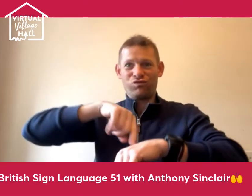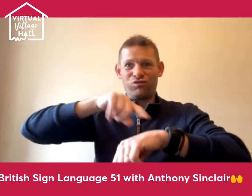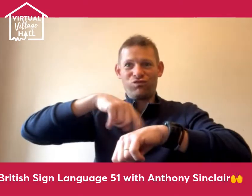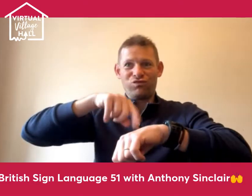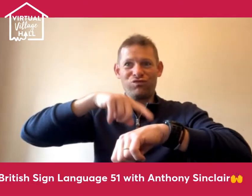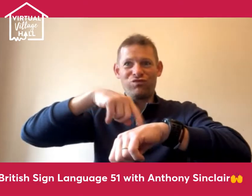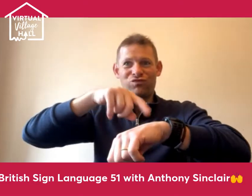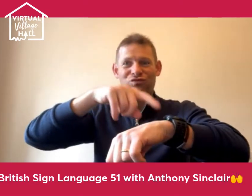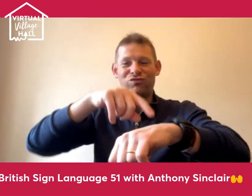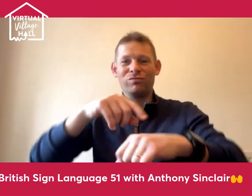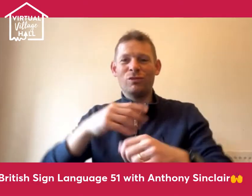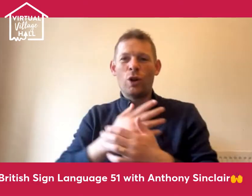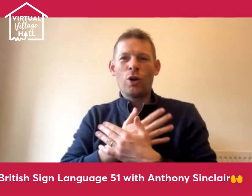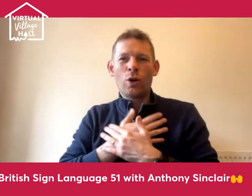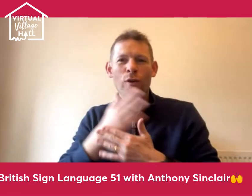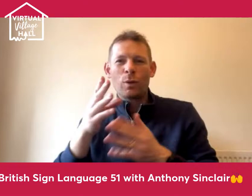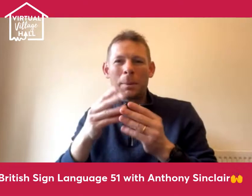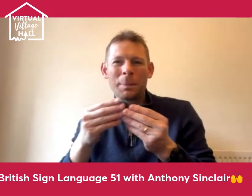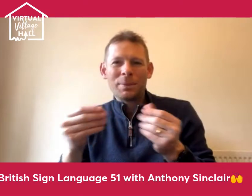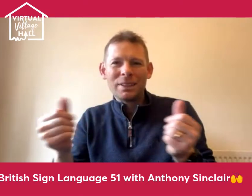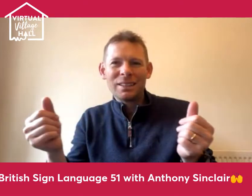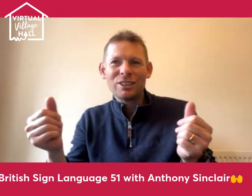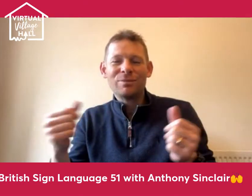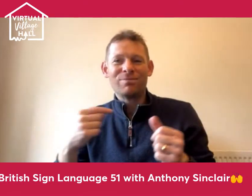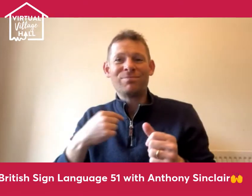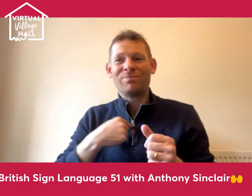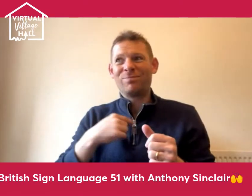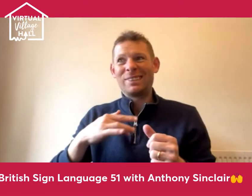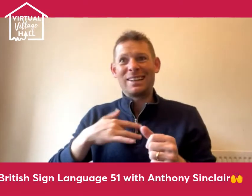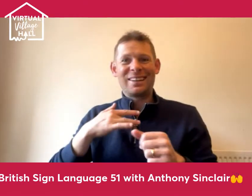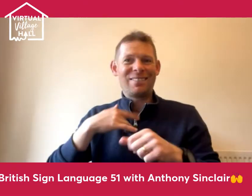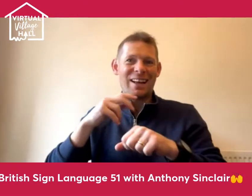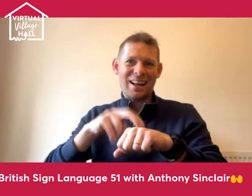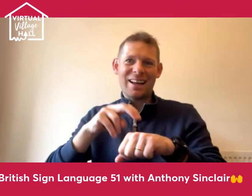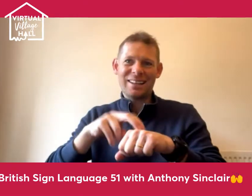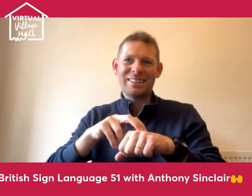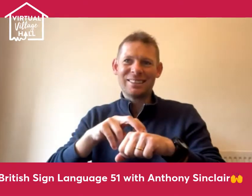the lovely feeling of the long hours of sunshine. It means you can go to the beach.